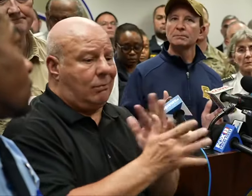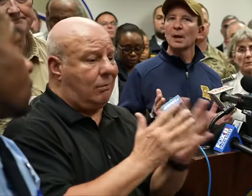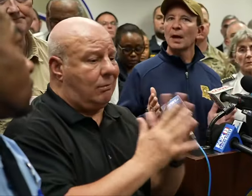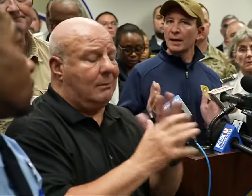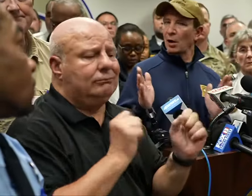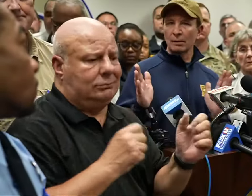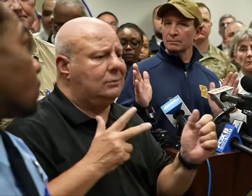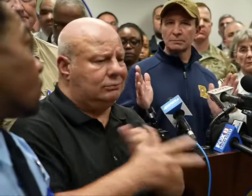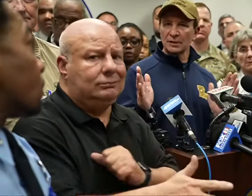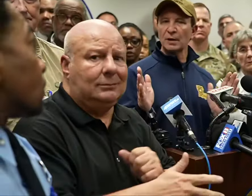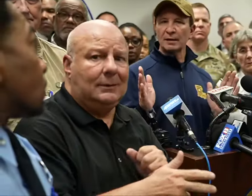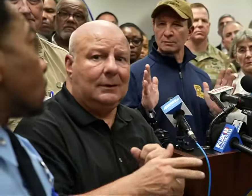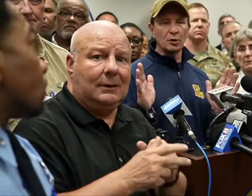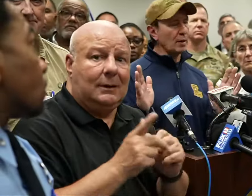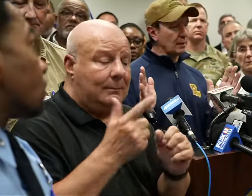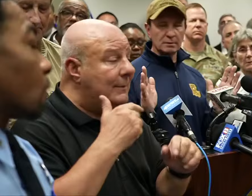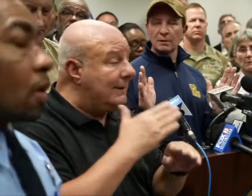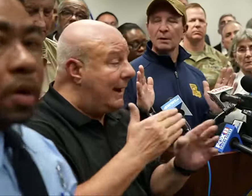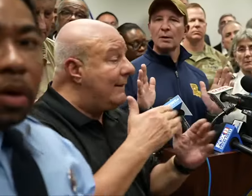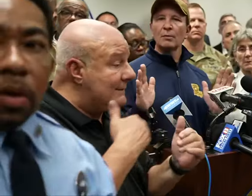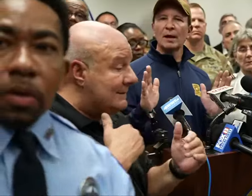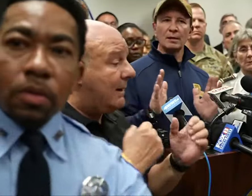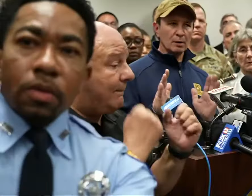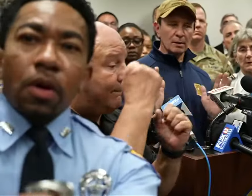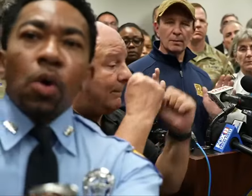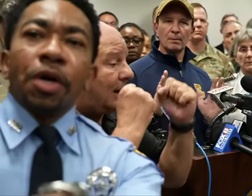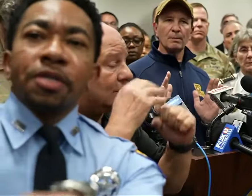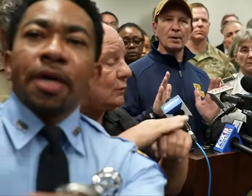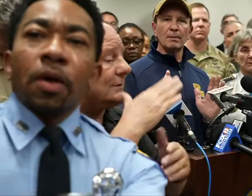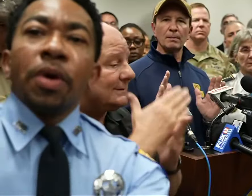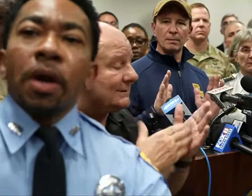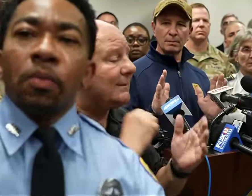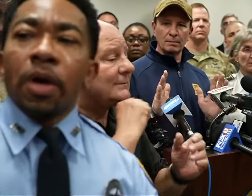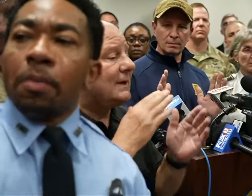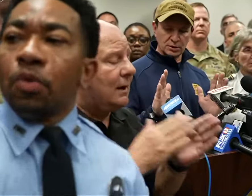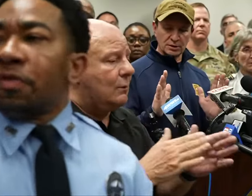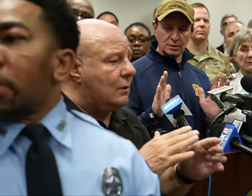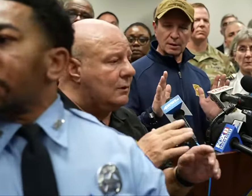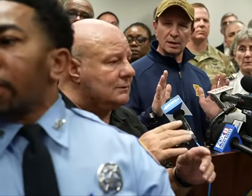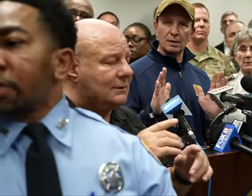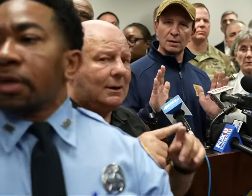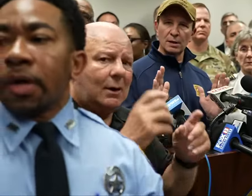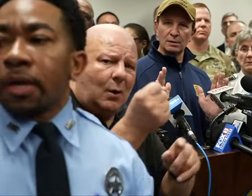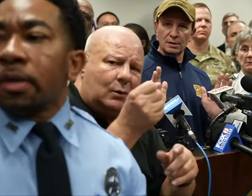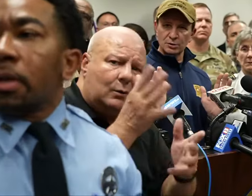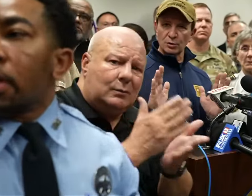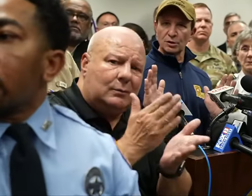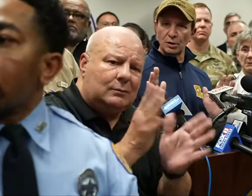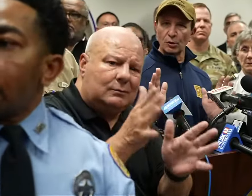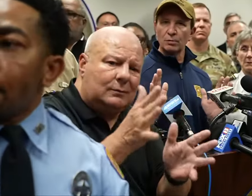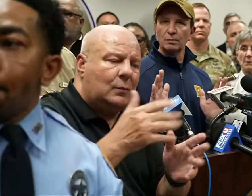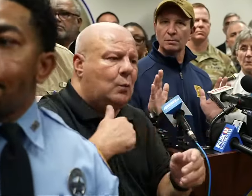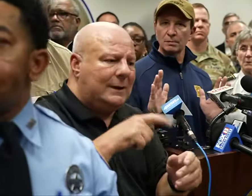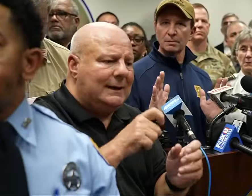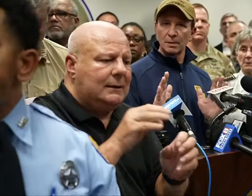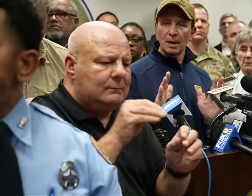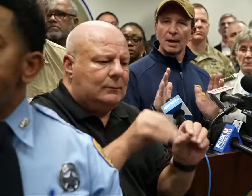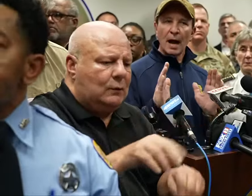And there are bollards That's right. on some No, right. sidewalks, so that's, I'm Right. just asking Hold why. on a second. We're gonna move on. Chelsea, go ahead. Just want you to